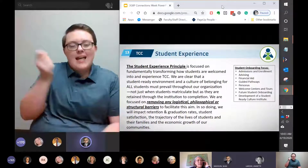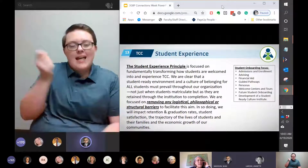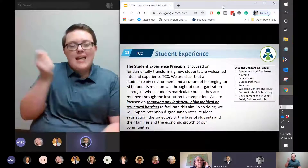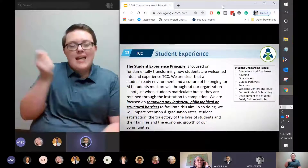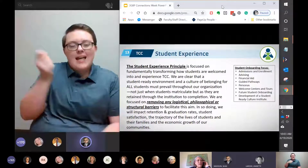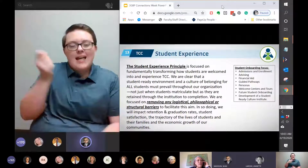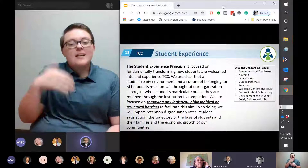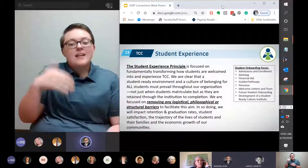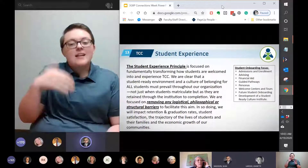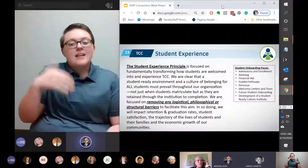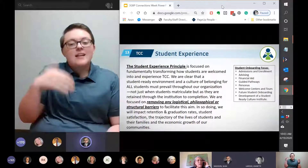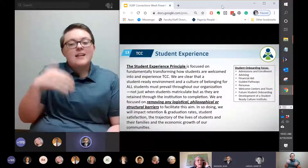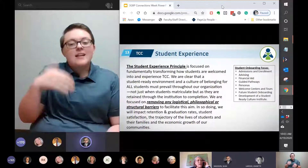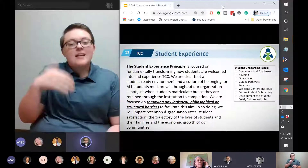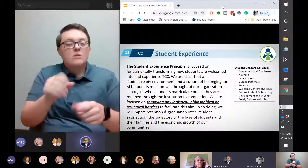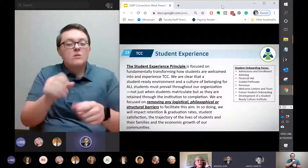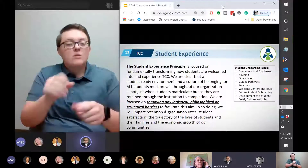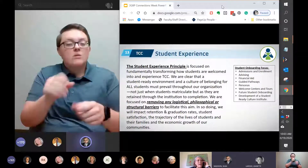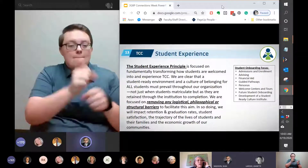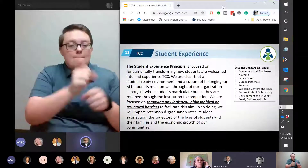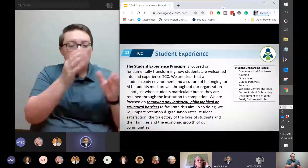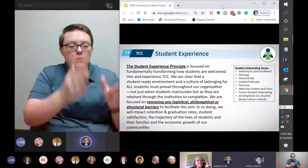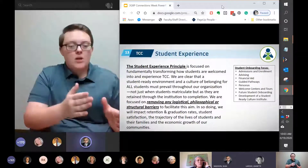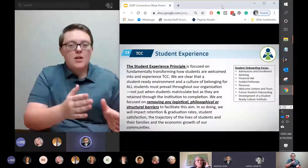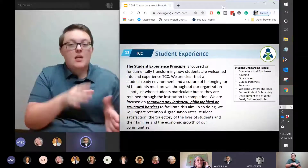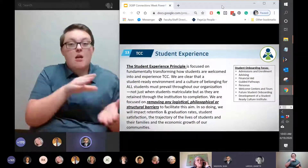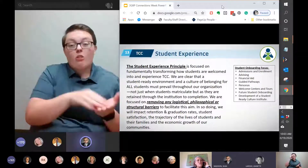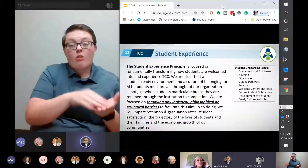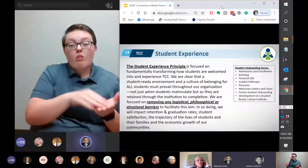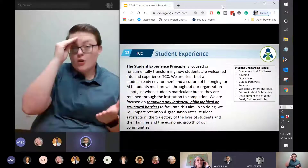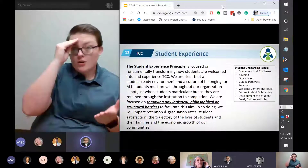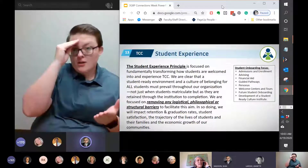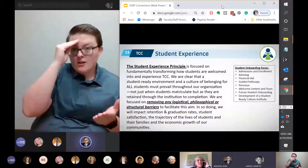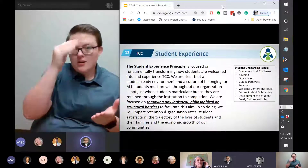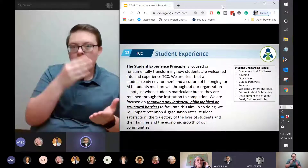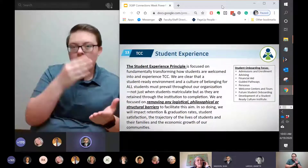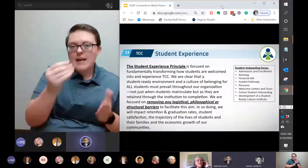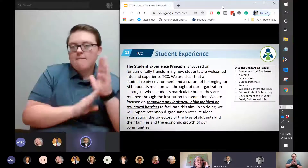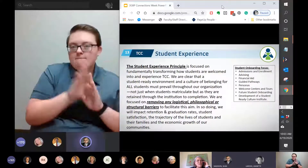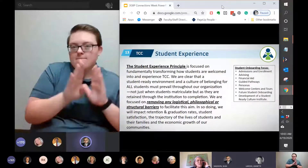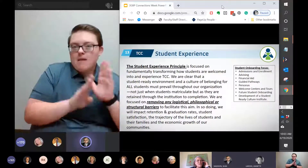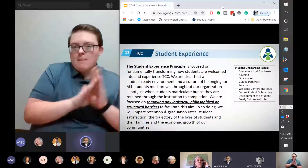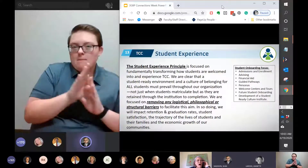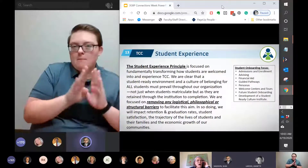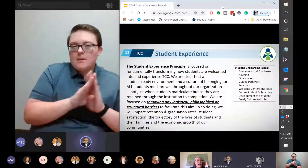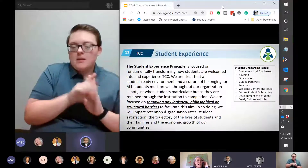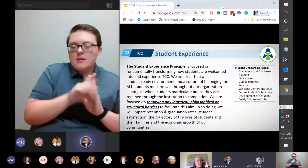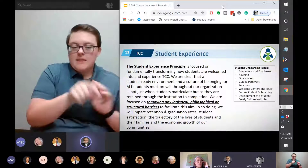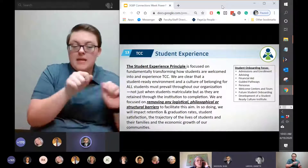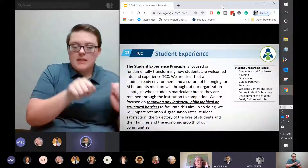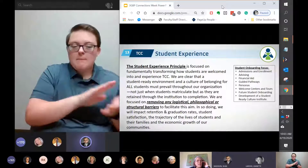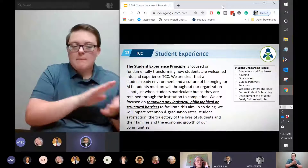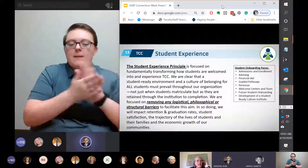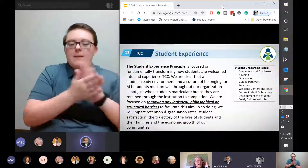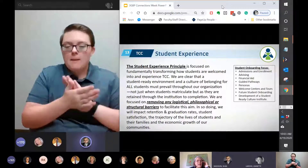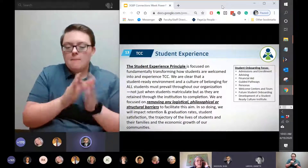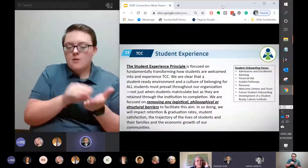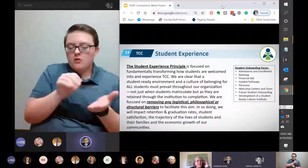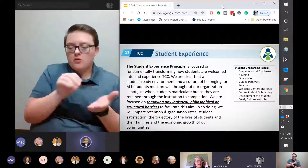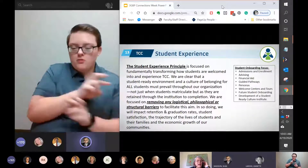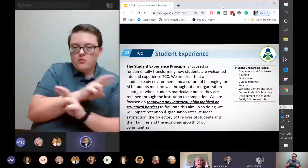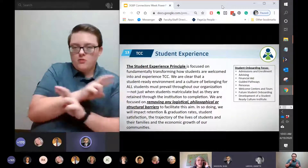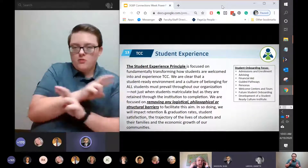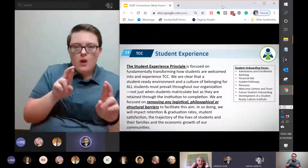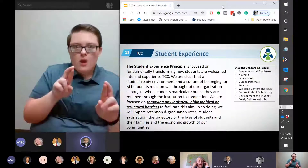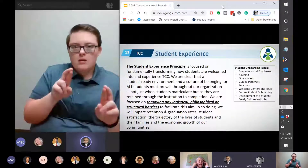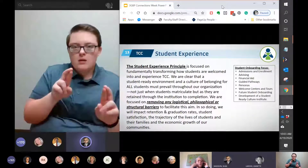focused on the employee learning and development aspect of becoming a student-ready college. And you'll